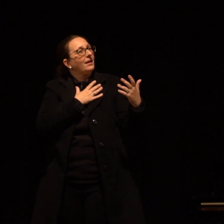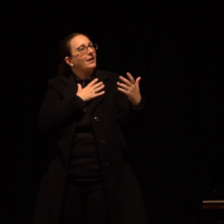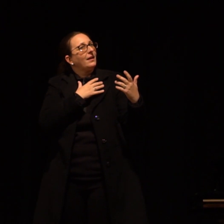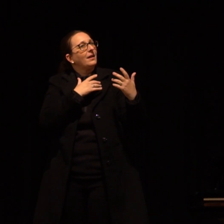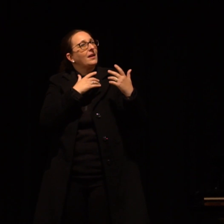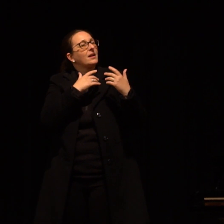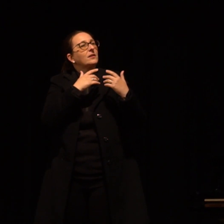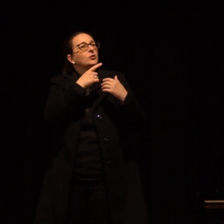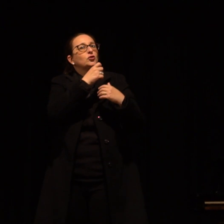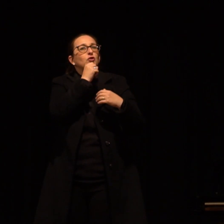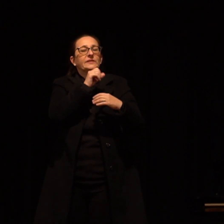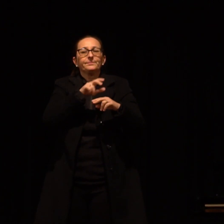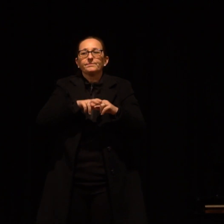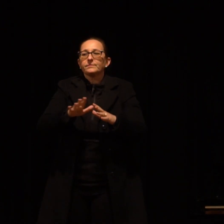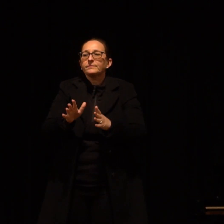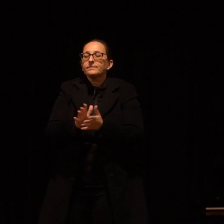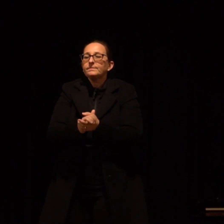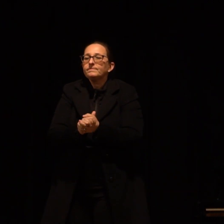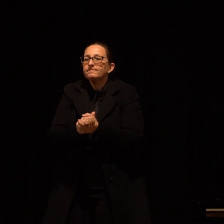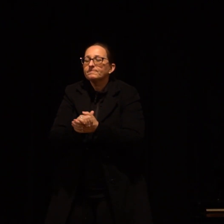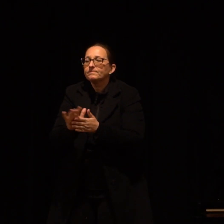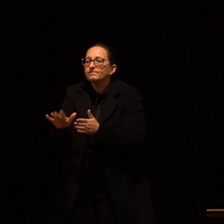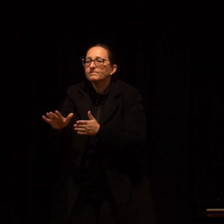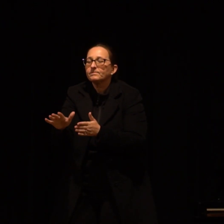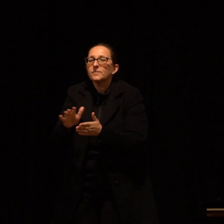I felt I could breathe. She was the only one that was with me.